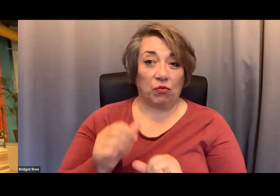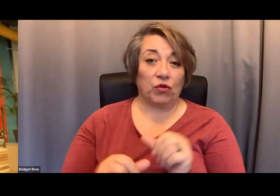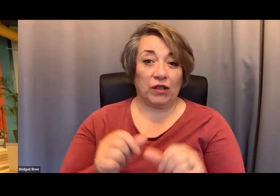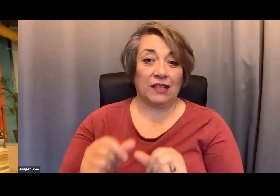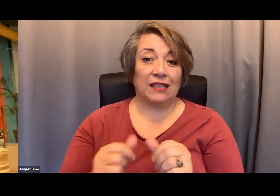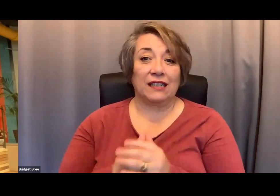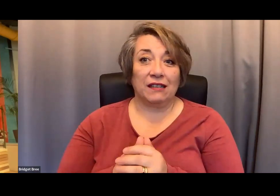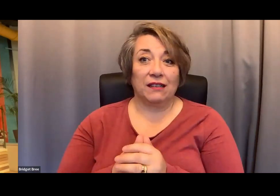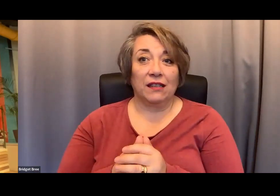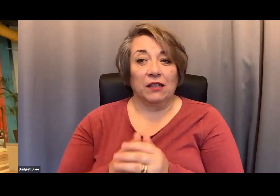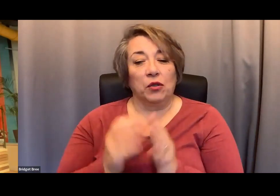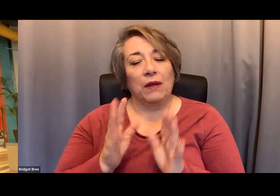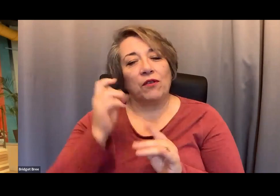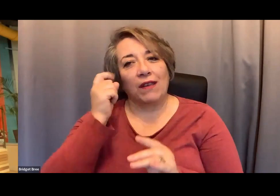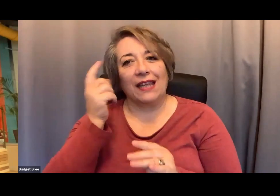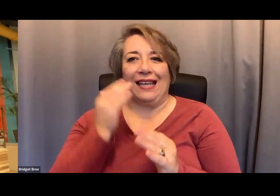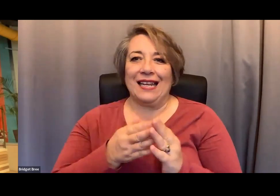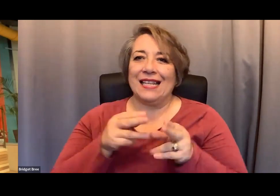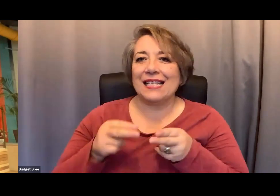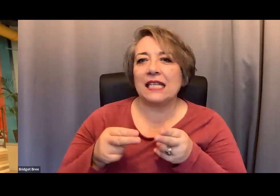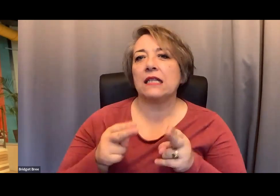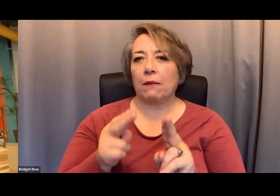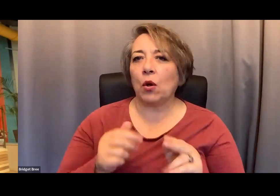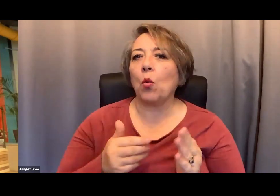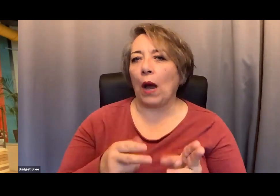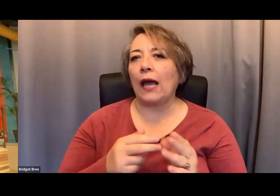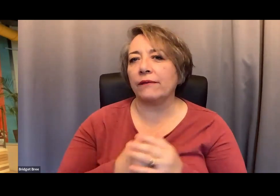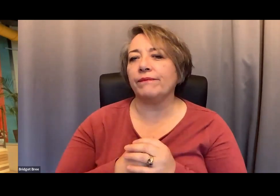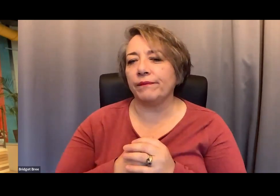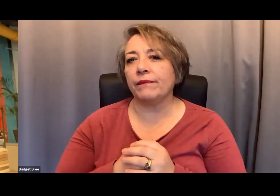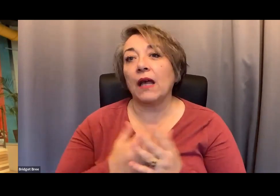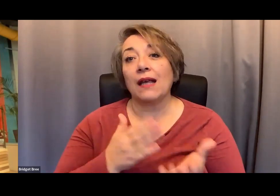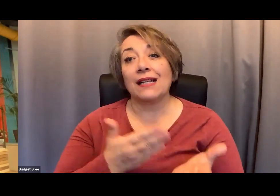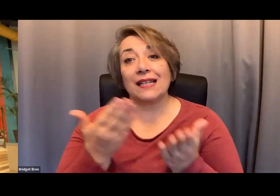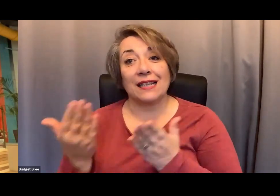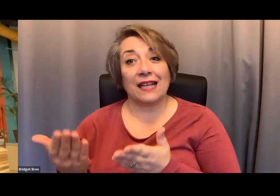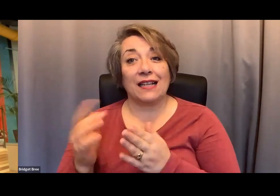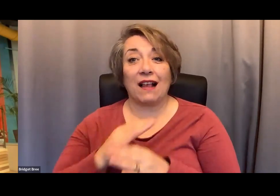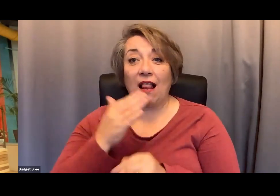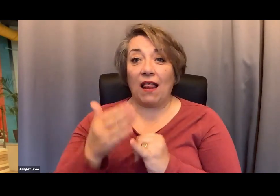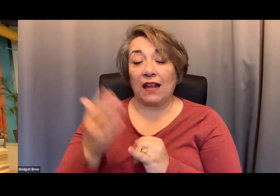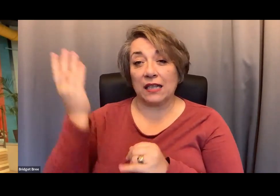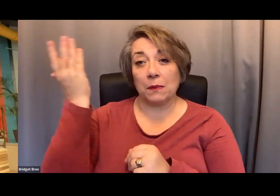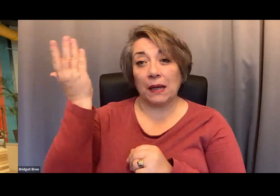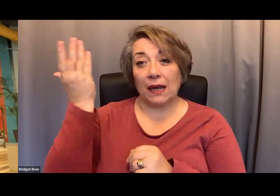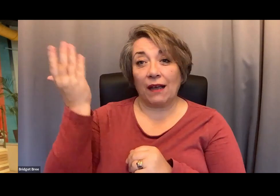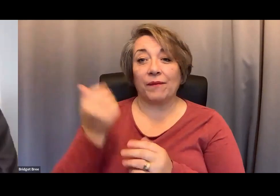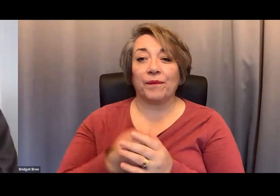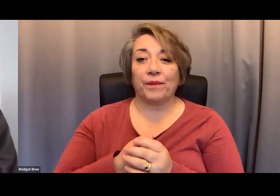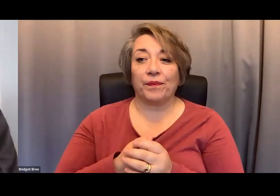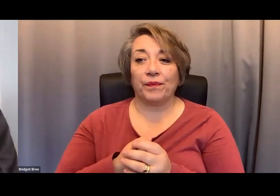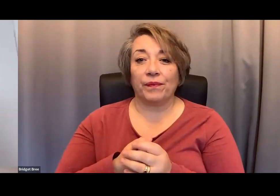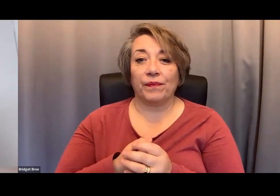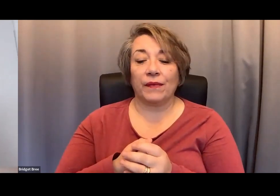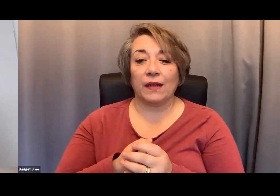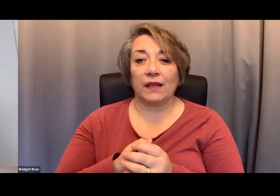systemic ways of thinking. So I'll pass on quickly to our final speaker for today,